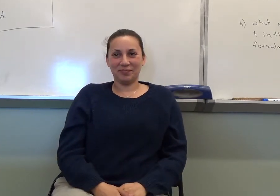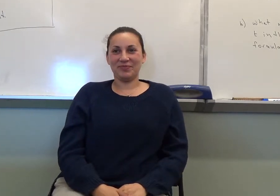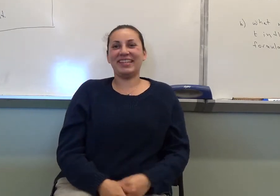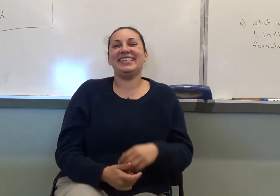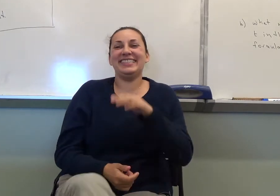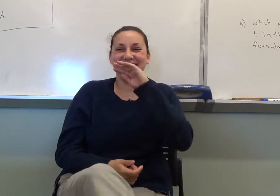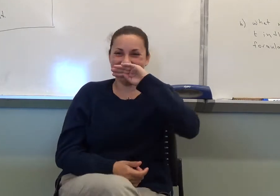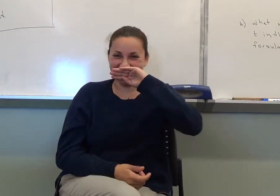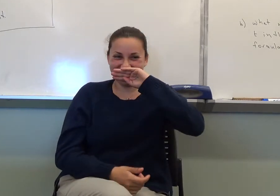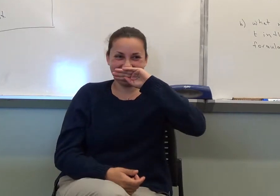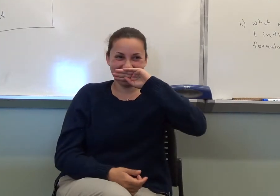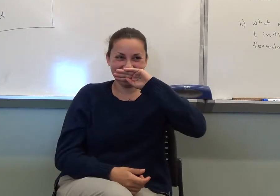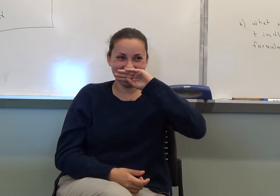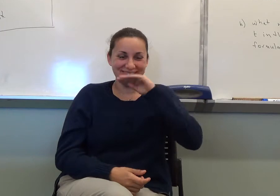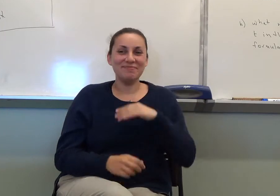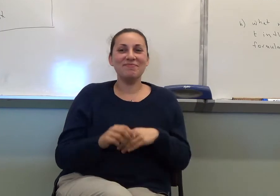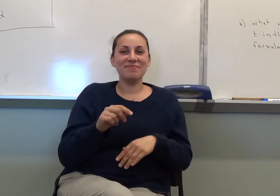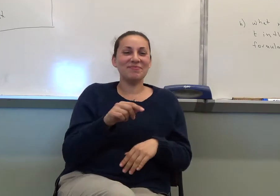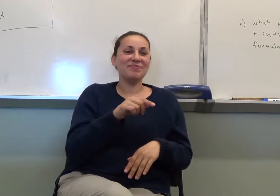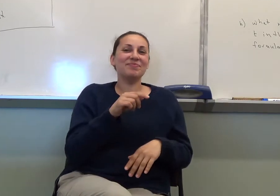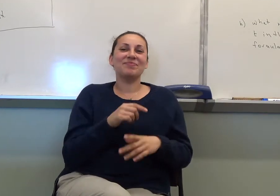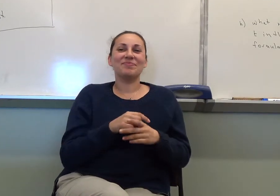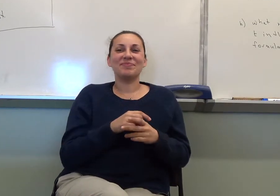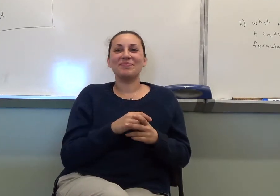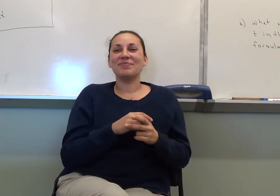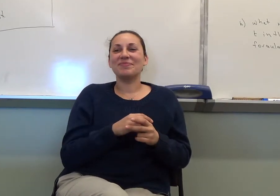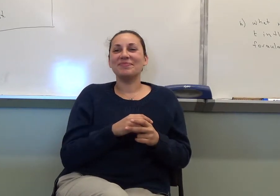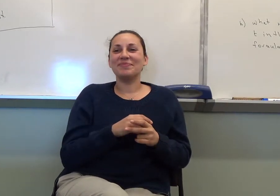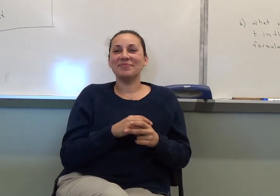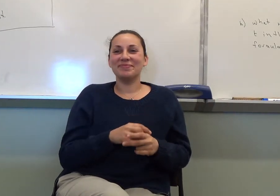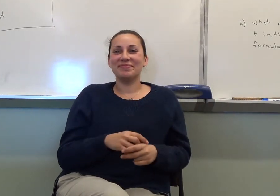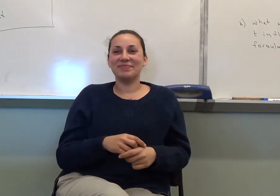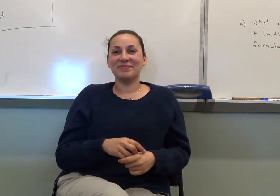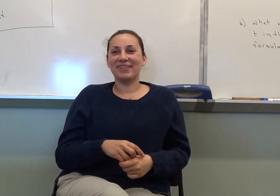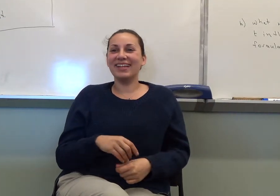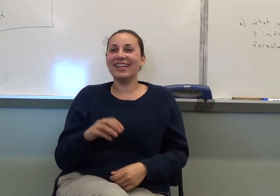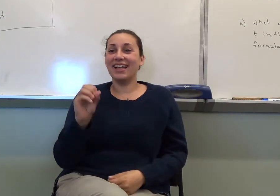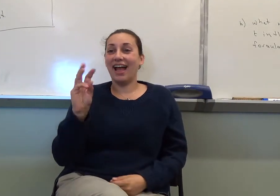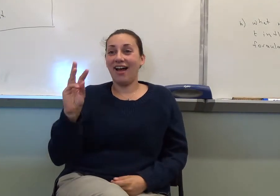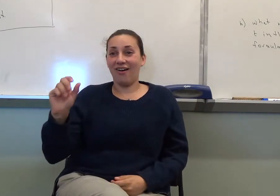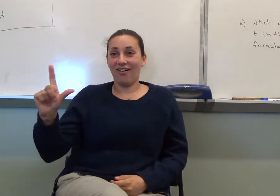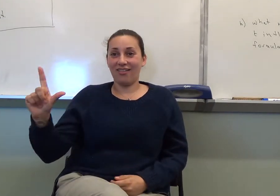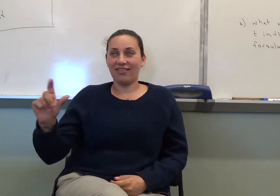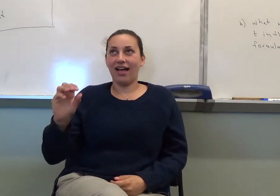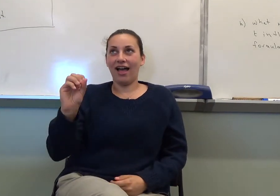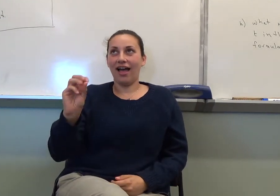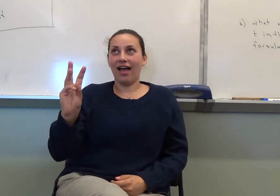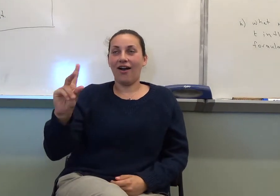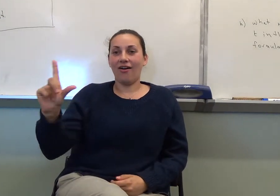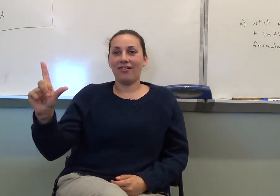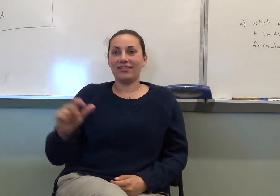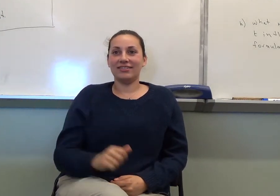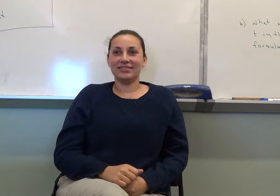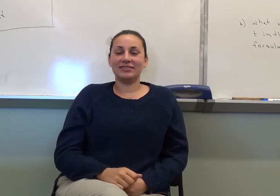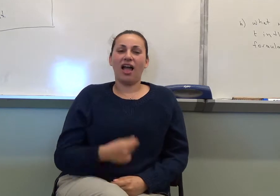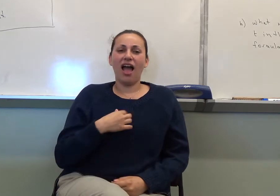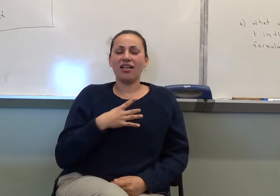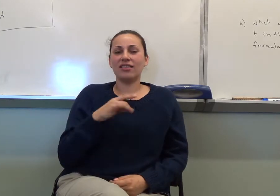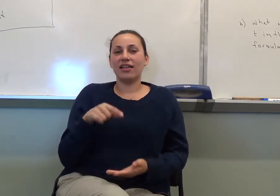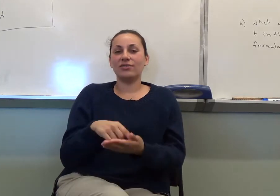sheet, then all you have to do is know what number to plug in where, and then use your calculator, right? So it's just writing